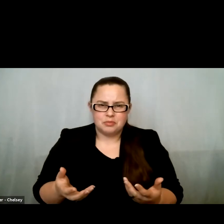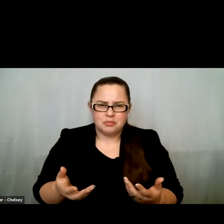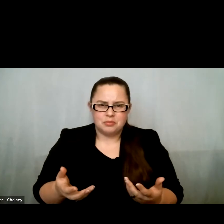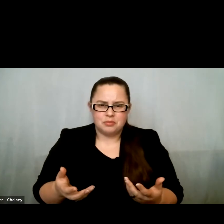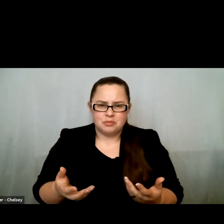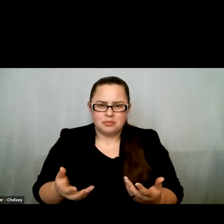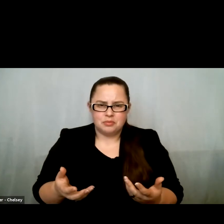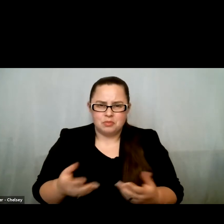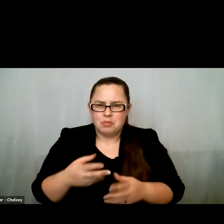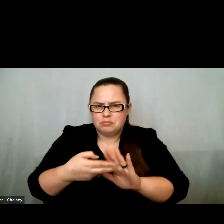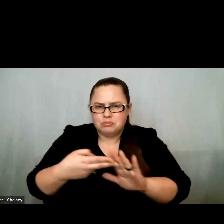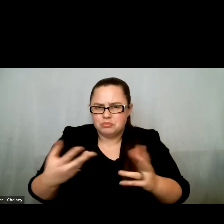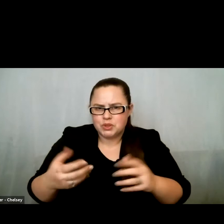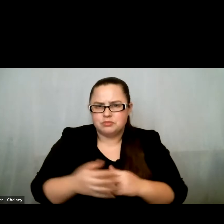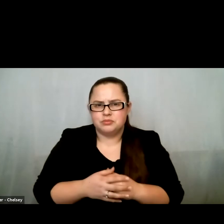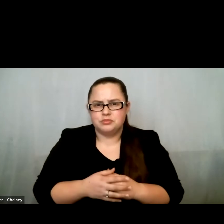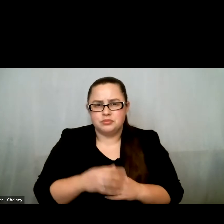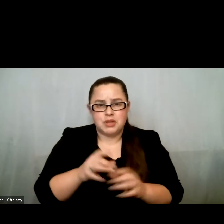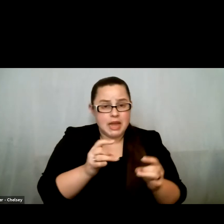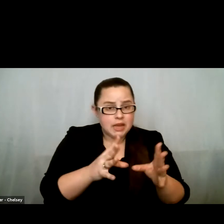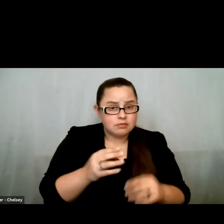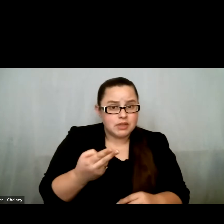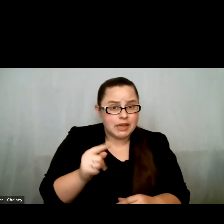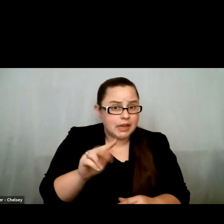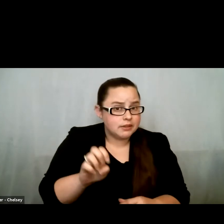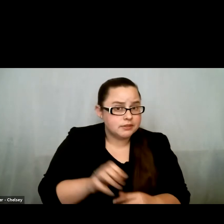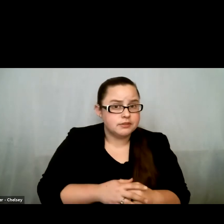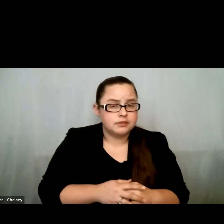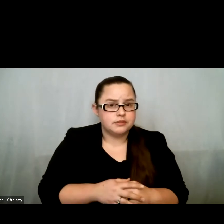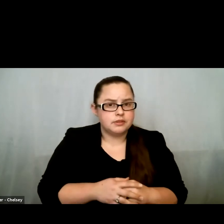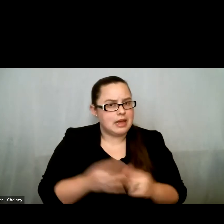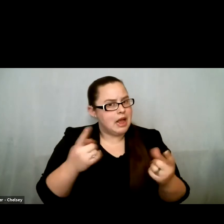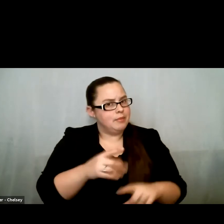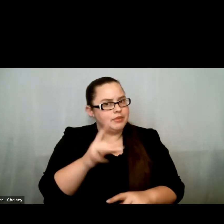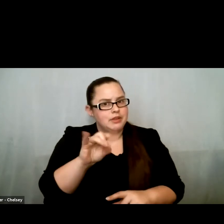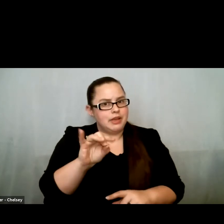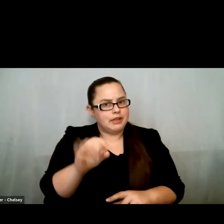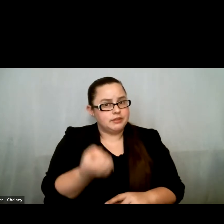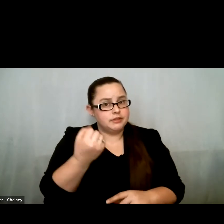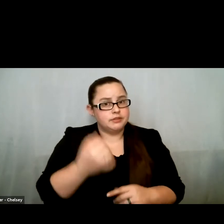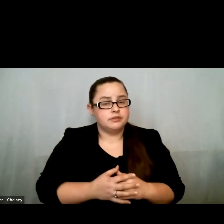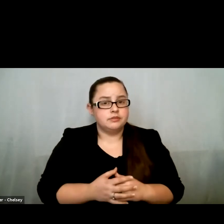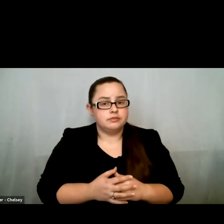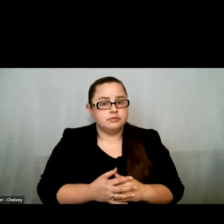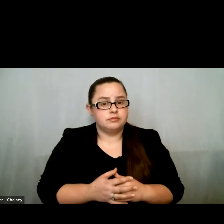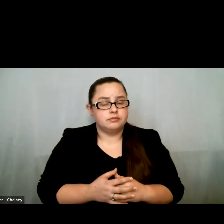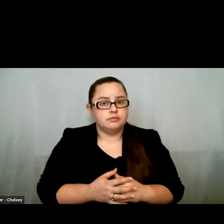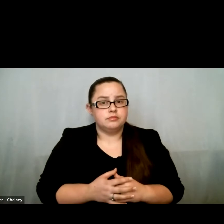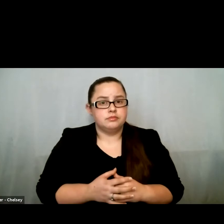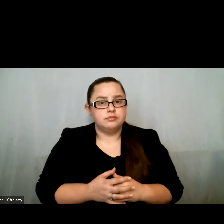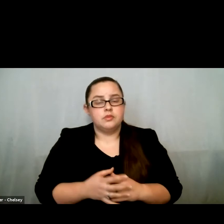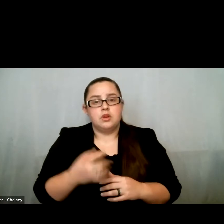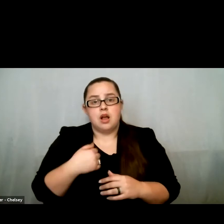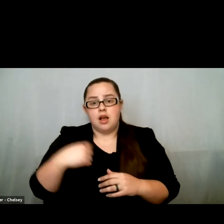Is it a hate crime? This happened in the 1980s. Okay. I think